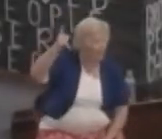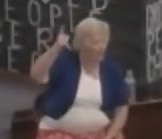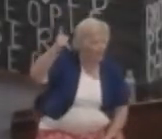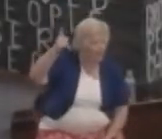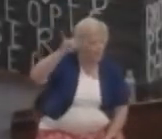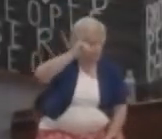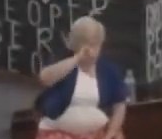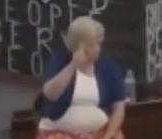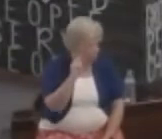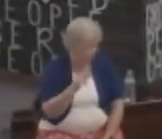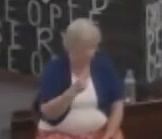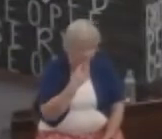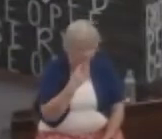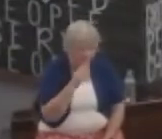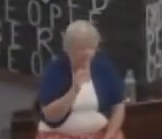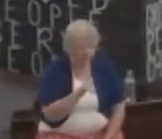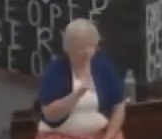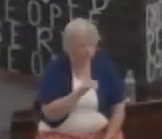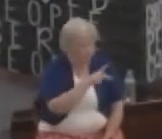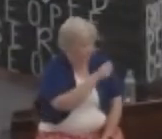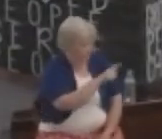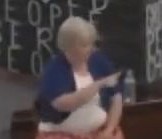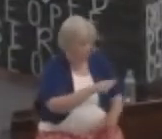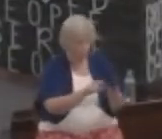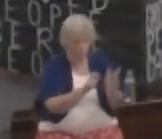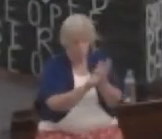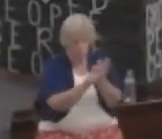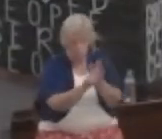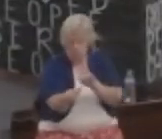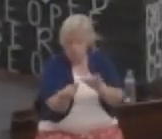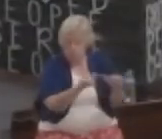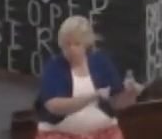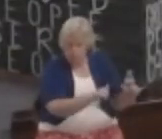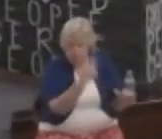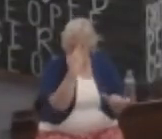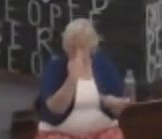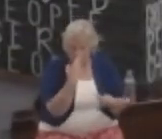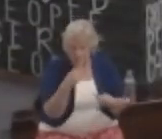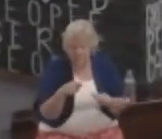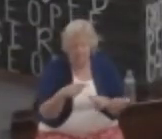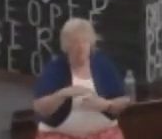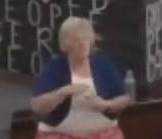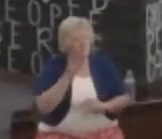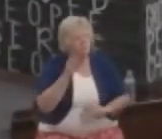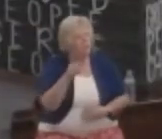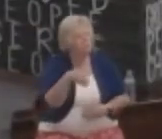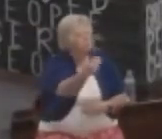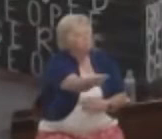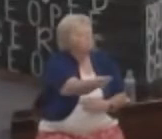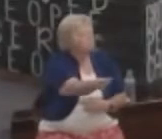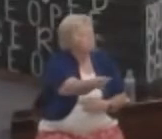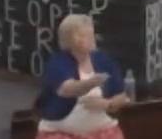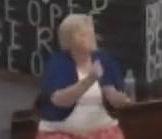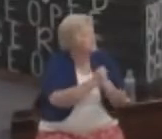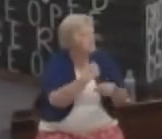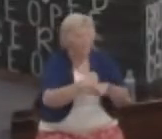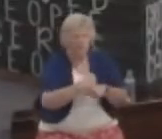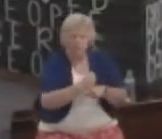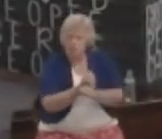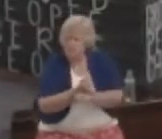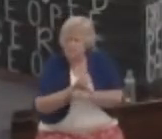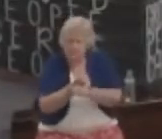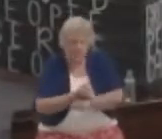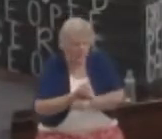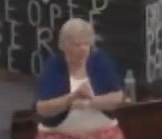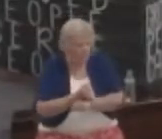John tells us that, and Paul affirms it. Romans 8:15 to 17. "The Spirit you receive does not make you slaves